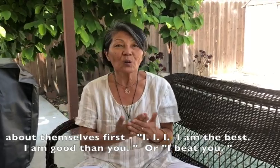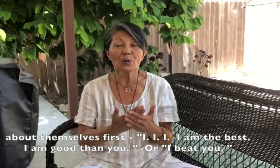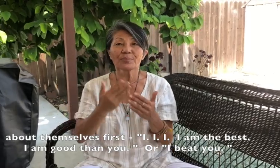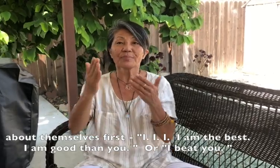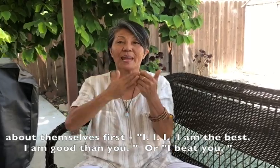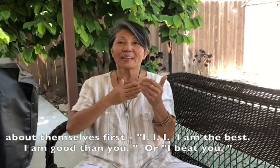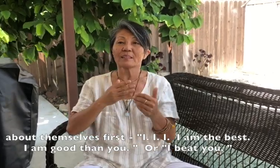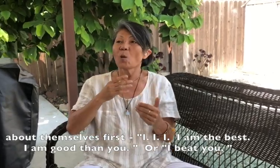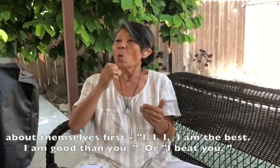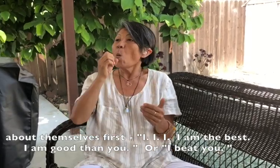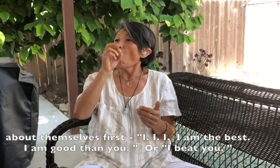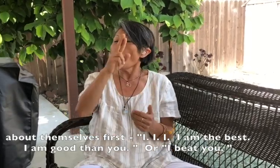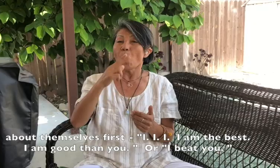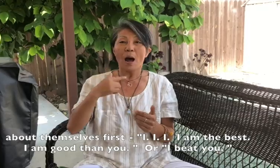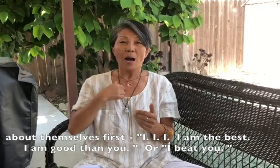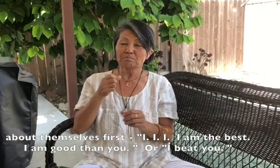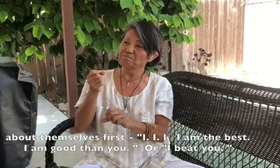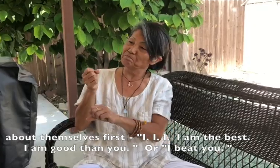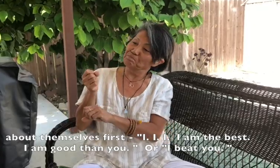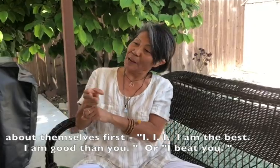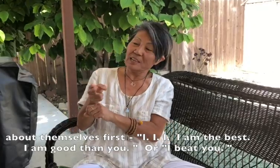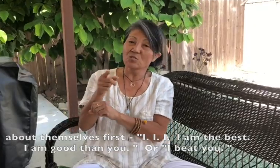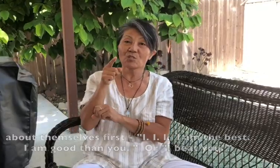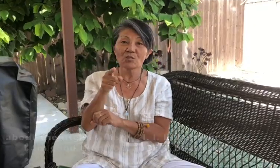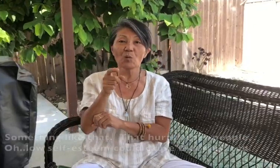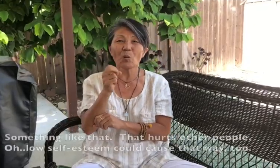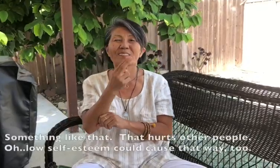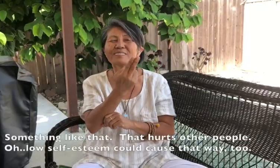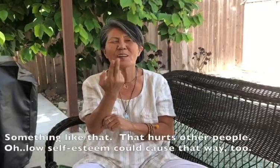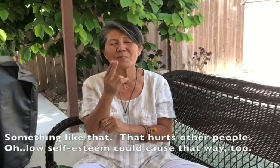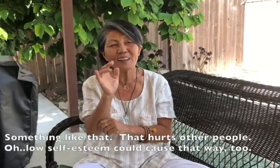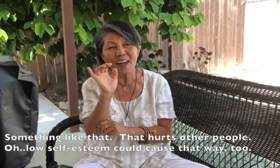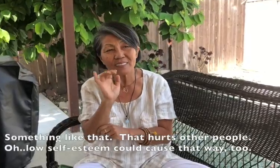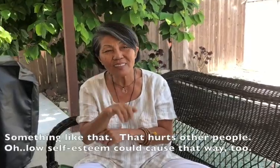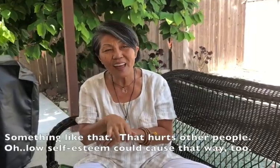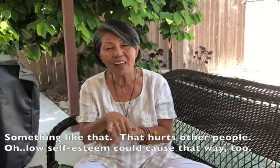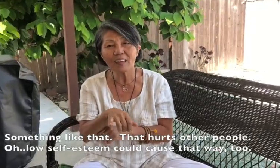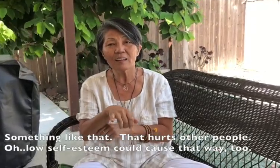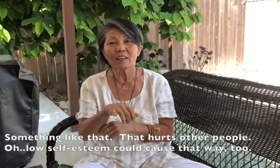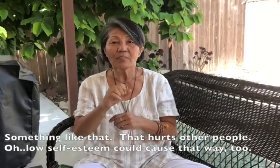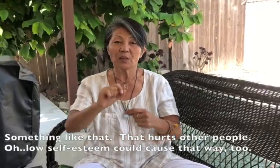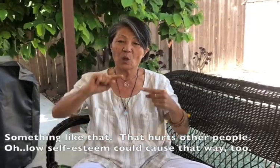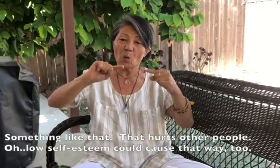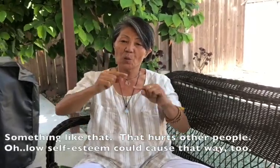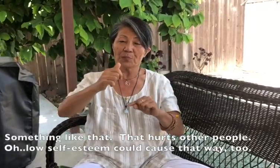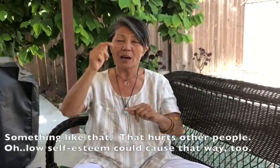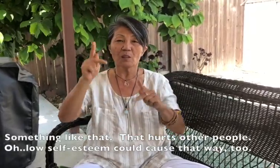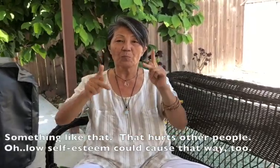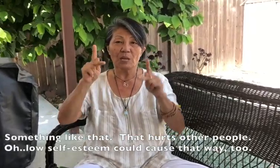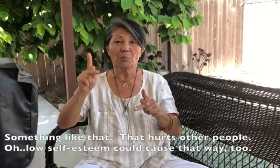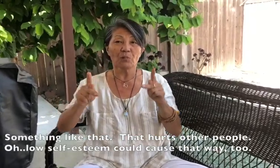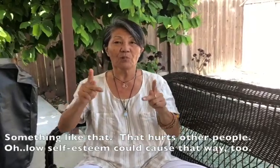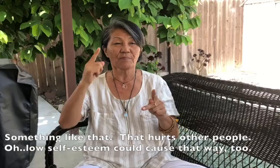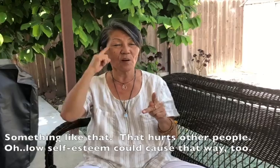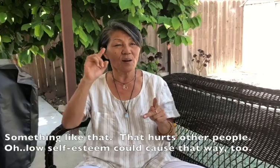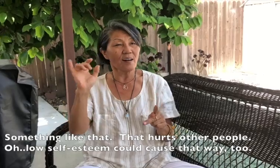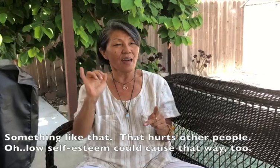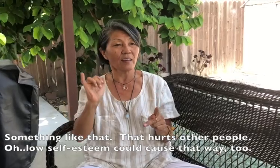you. I'm better than you. I beat you. Or something like that. That hurts other people.